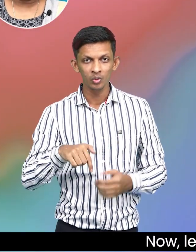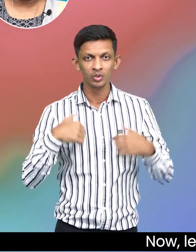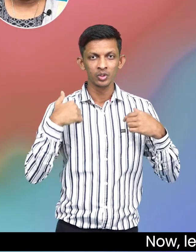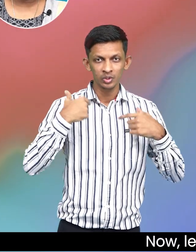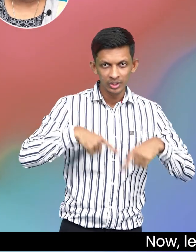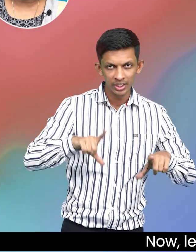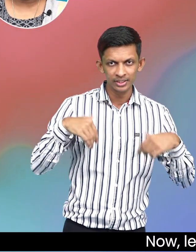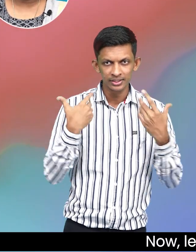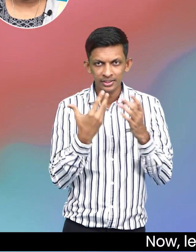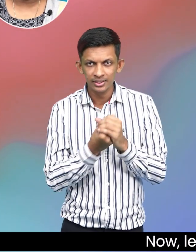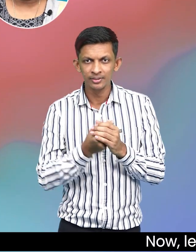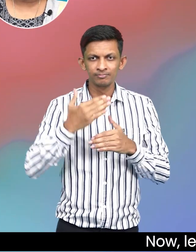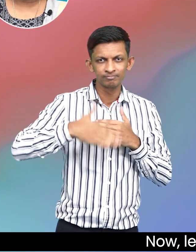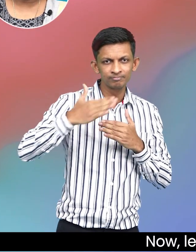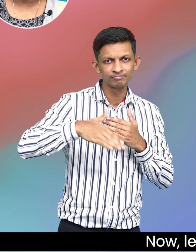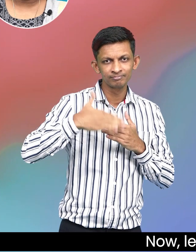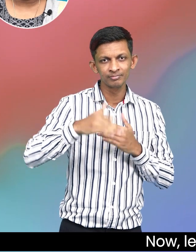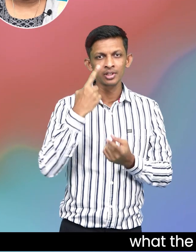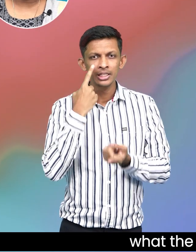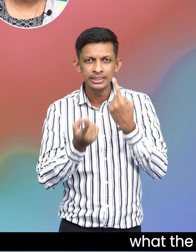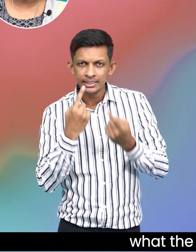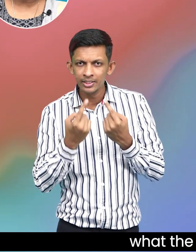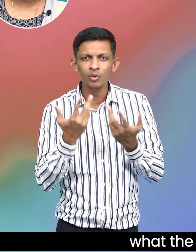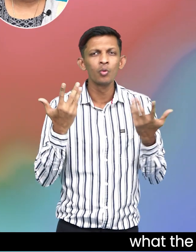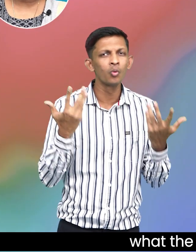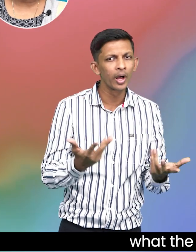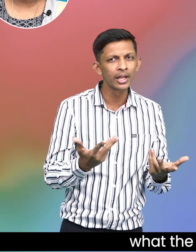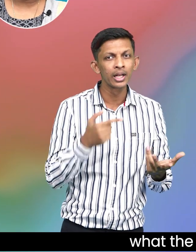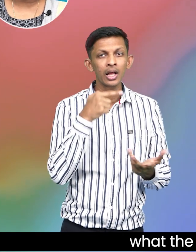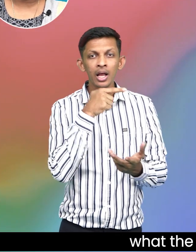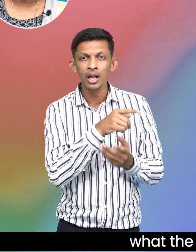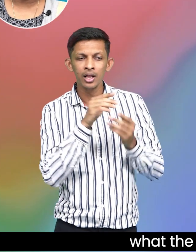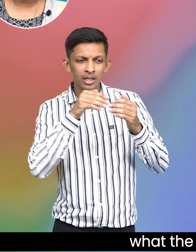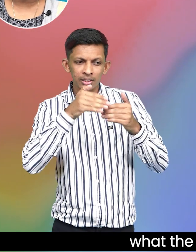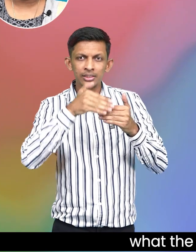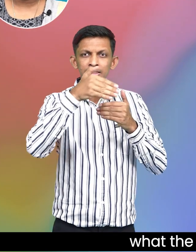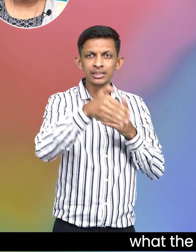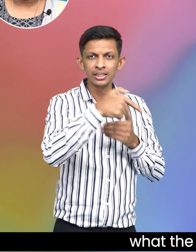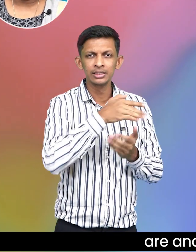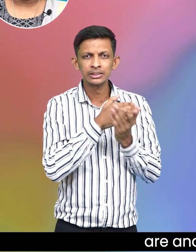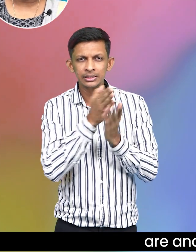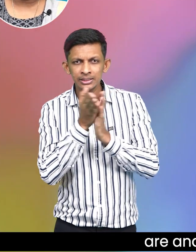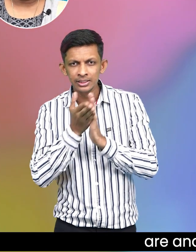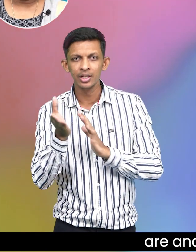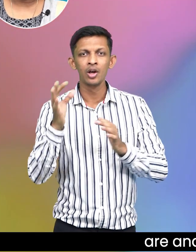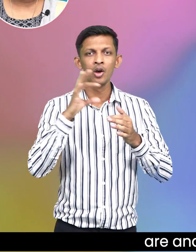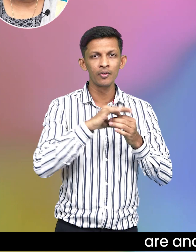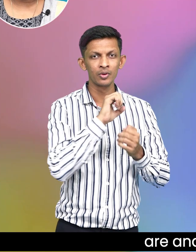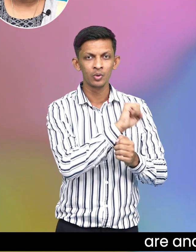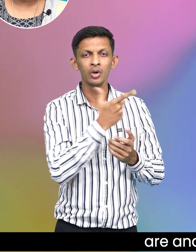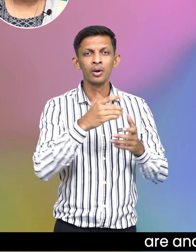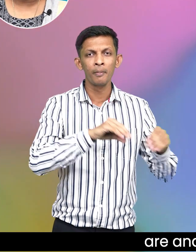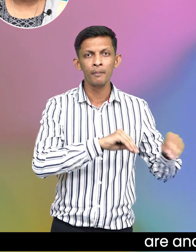Now, let us continue and check what the diverse types of migration are, how